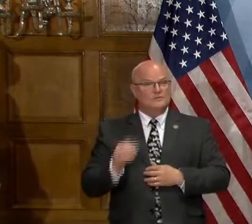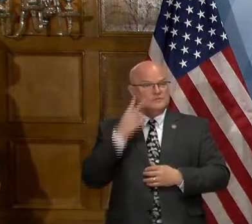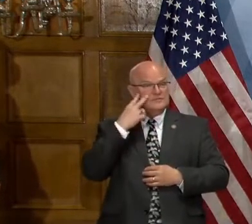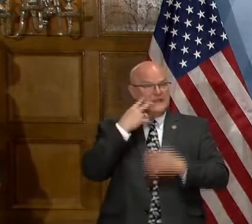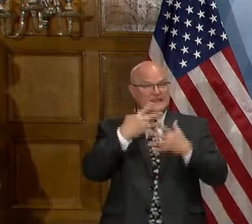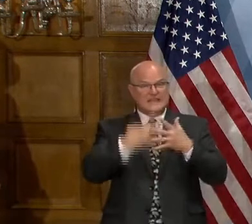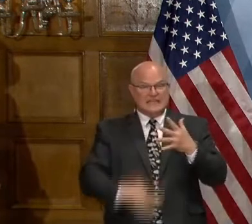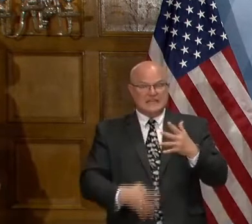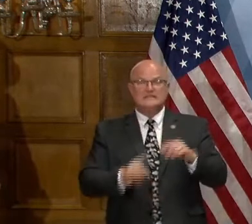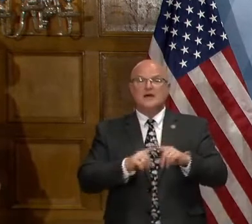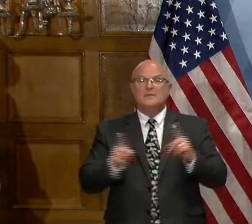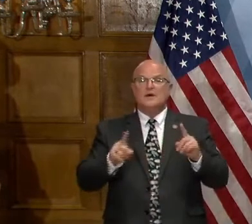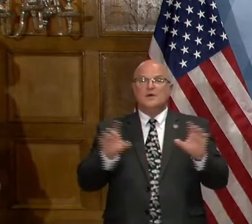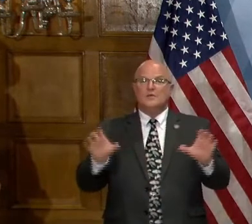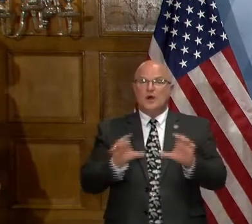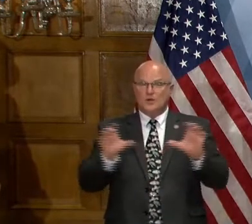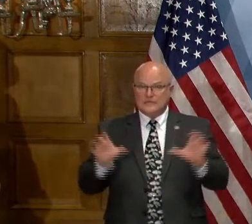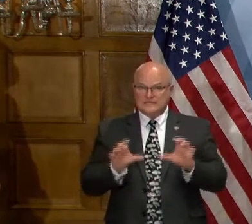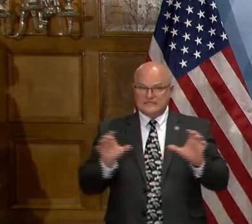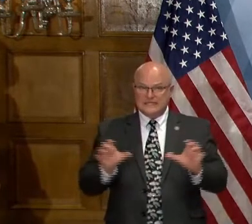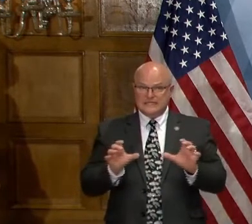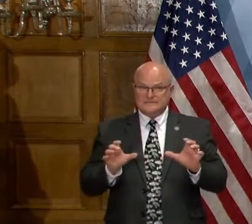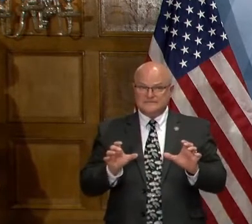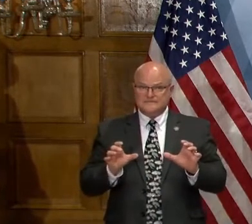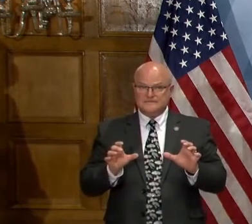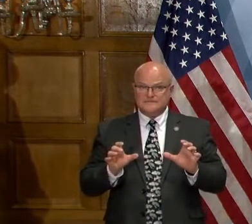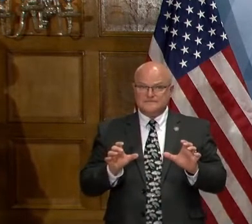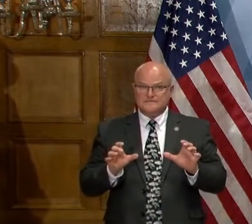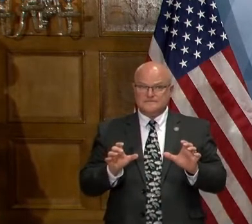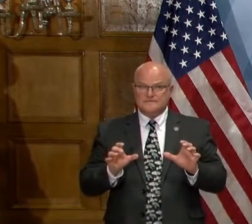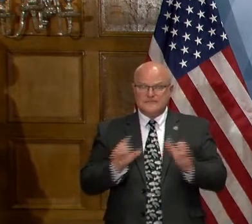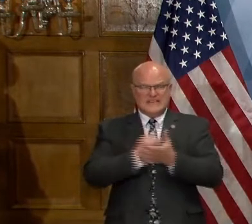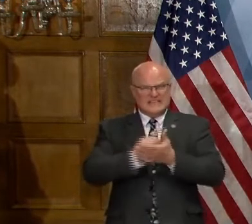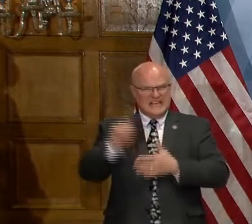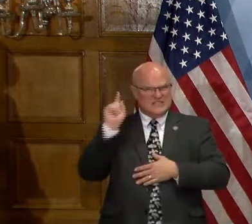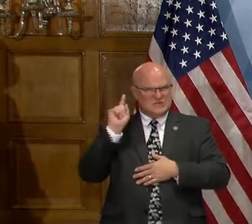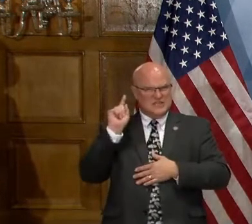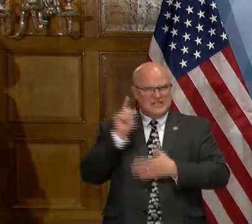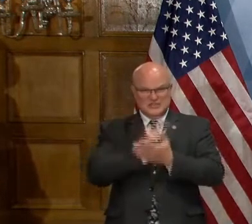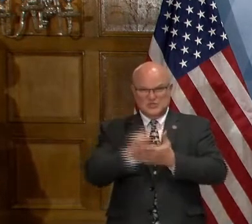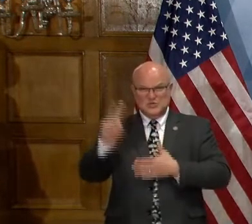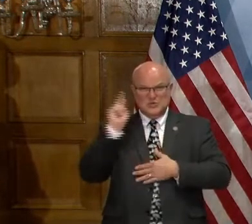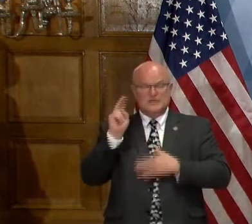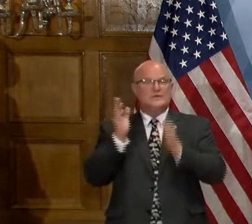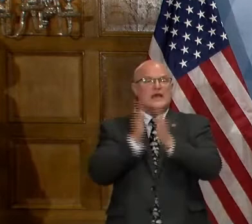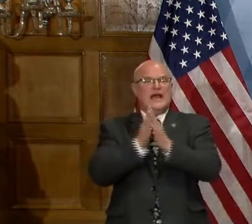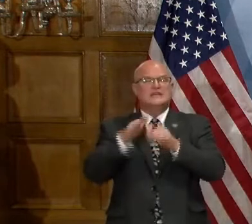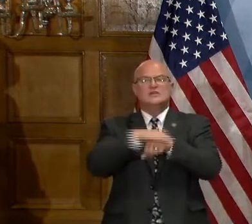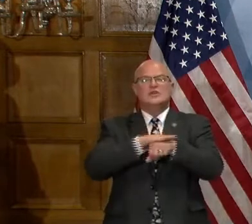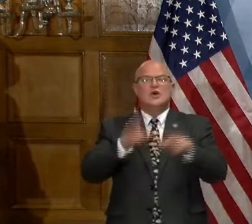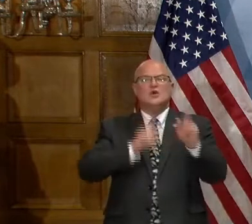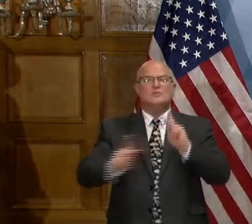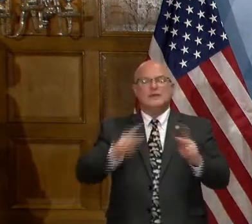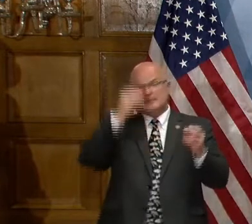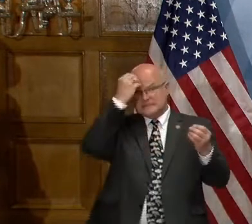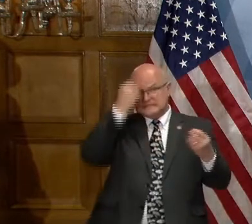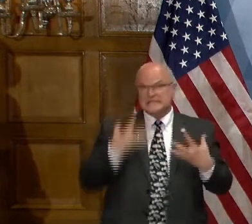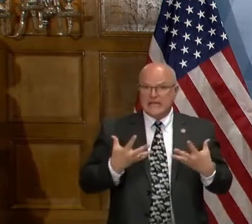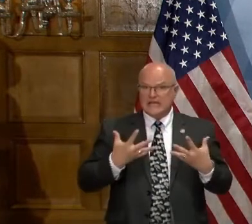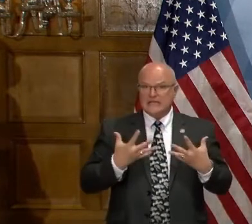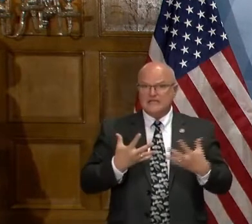this list, but what we did last week or week before is ask our local folks to tell